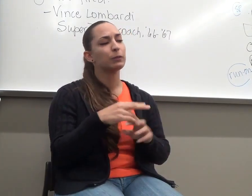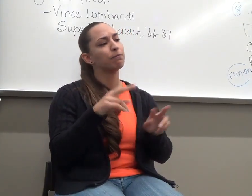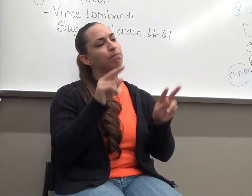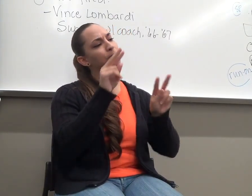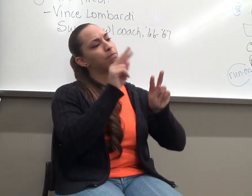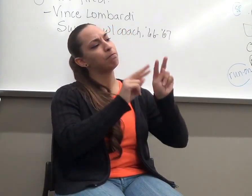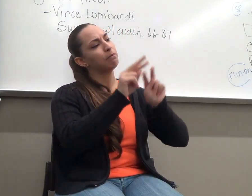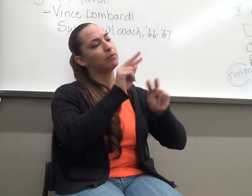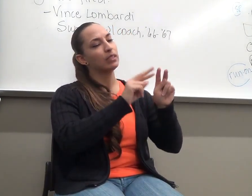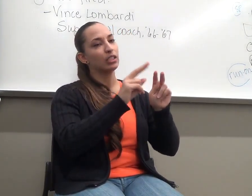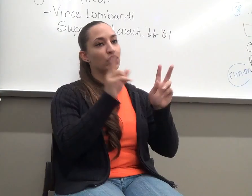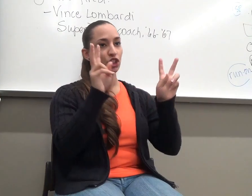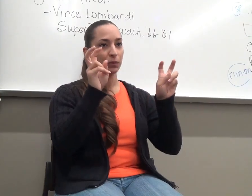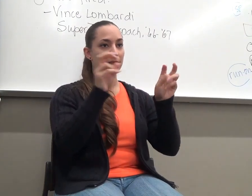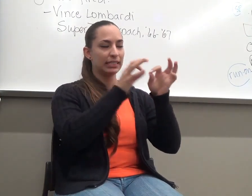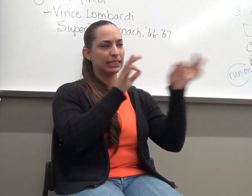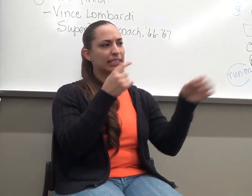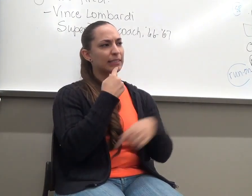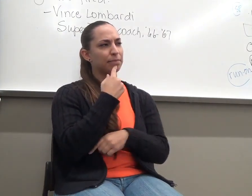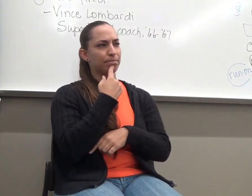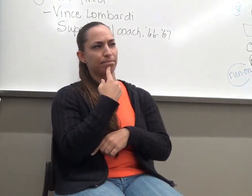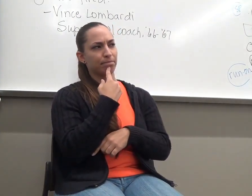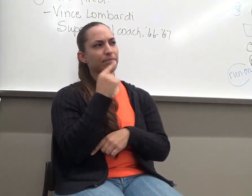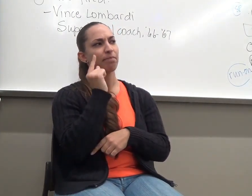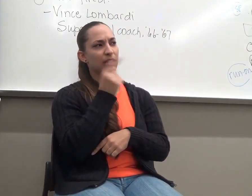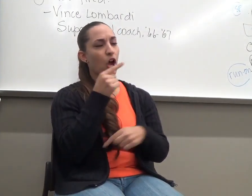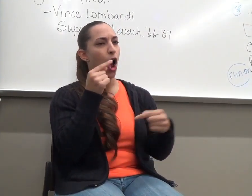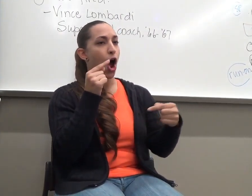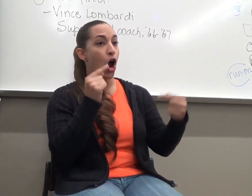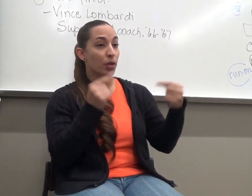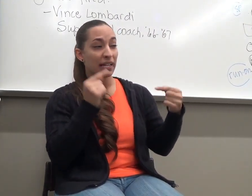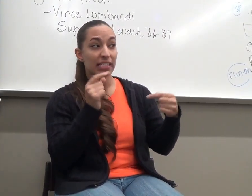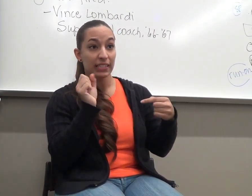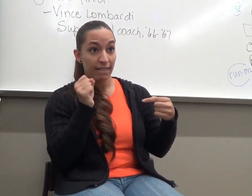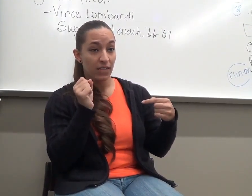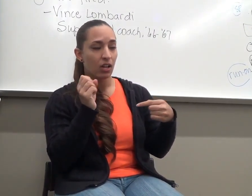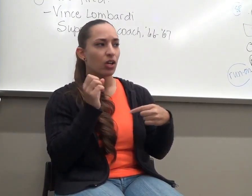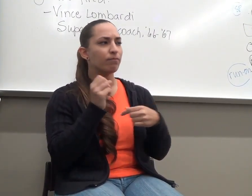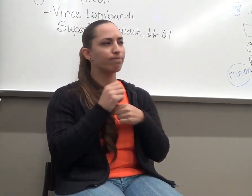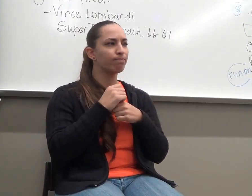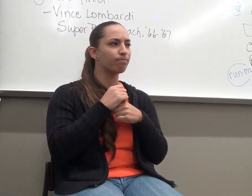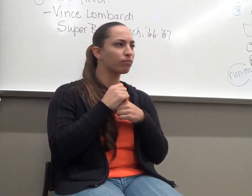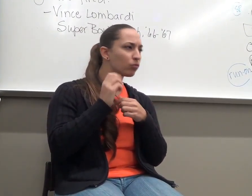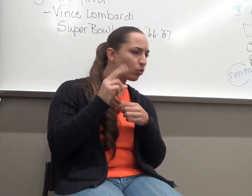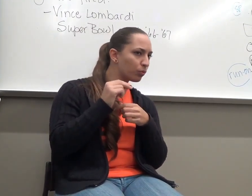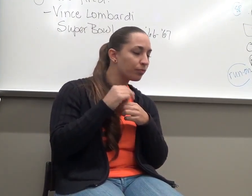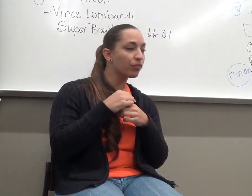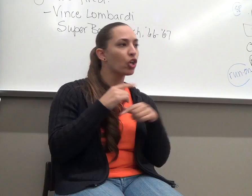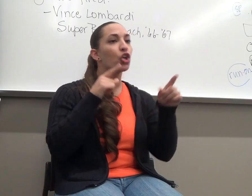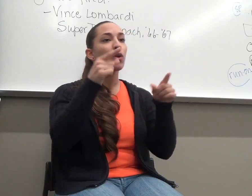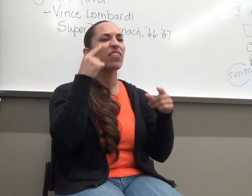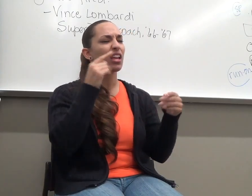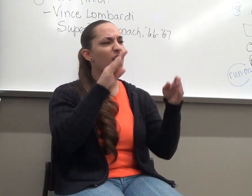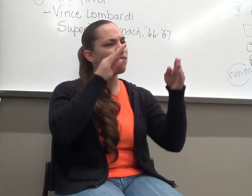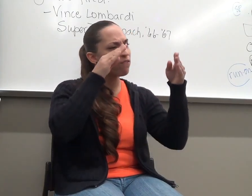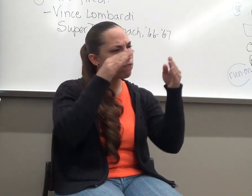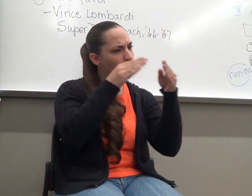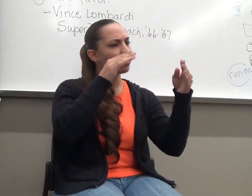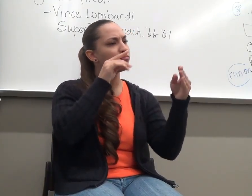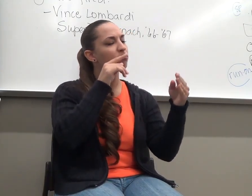topic sentence and say, is it argumentative? And do you think it's focused enough? So do you think this is a